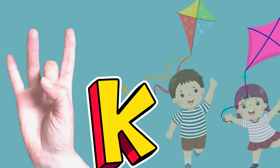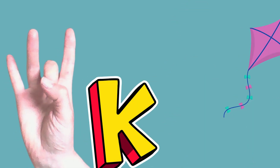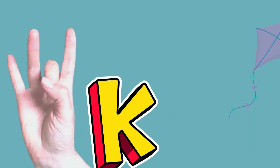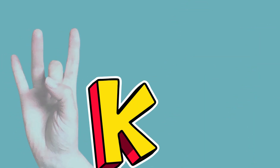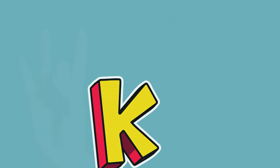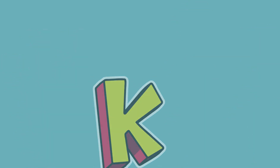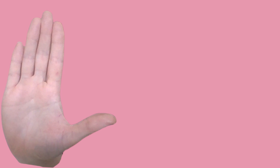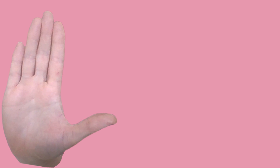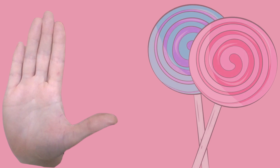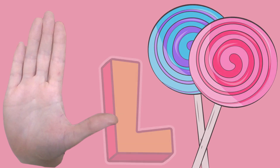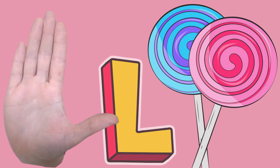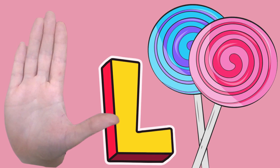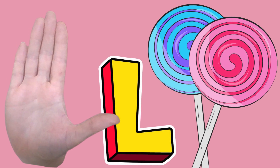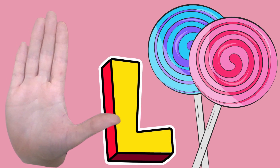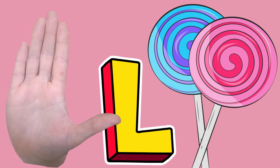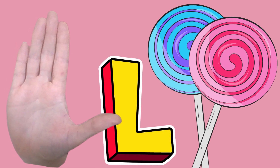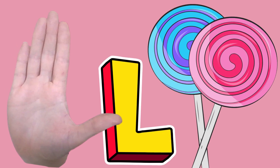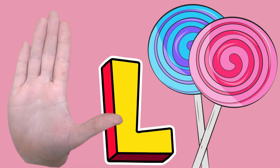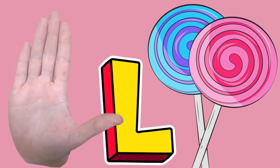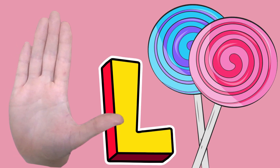Kite. L is for lollipop.